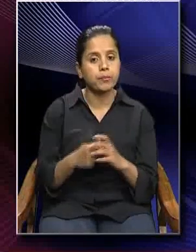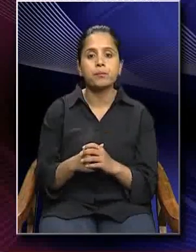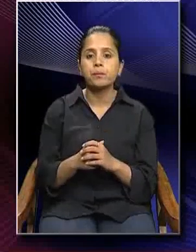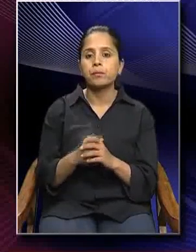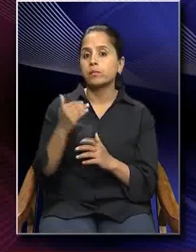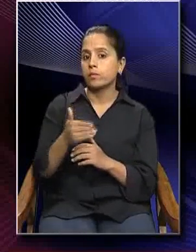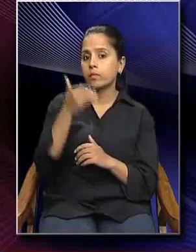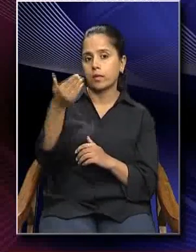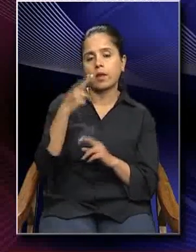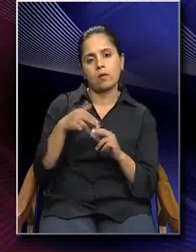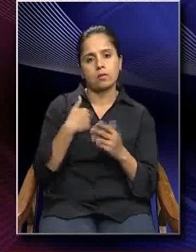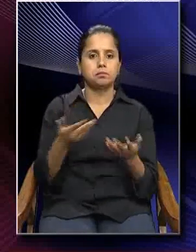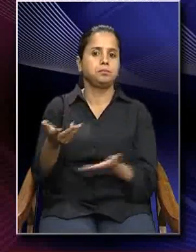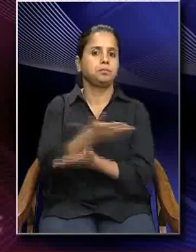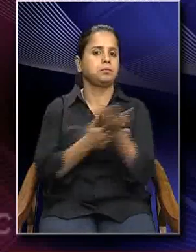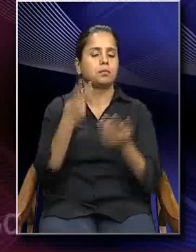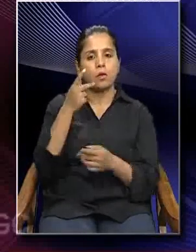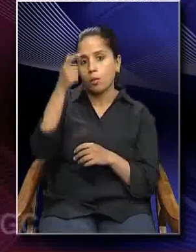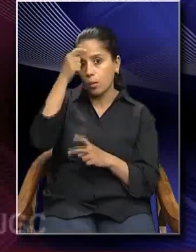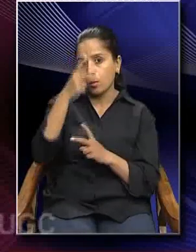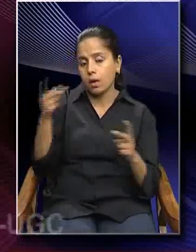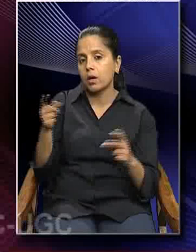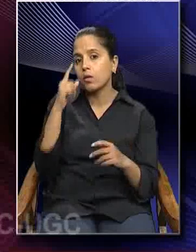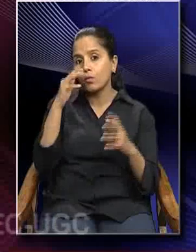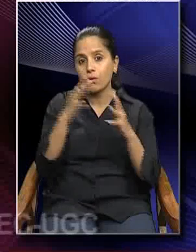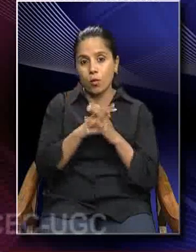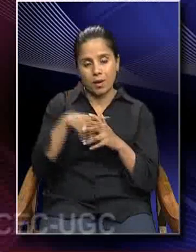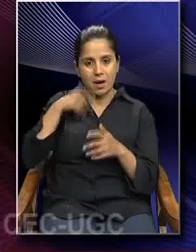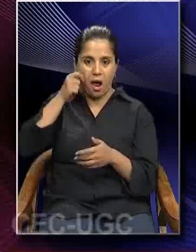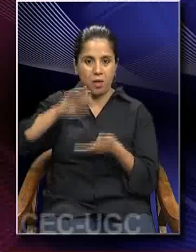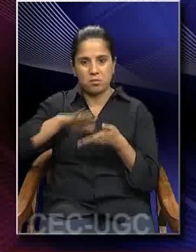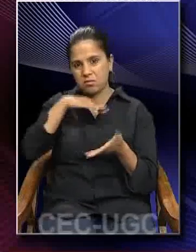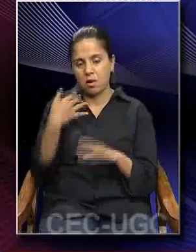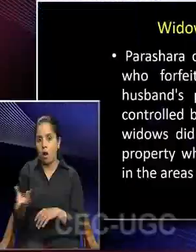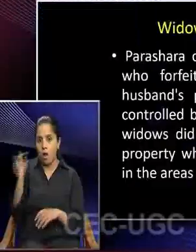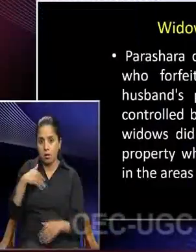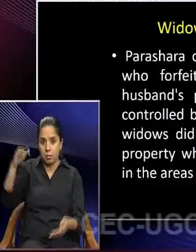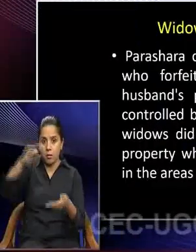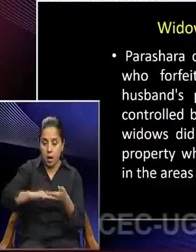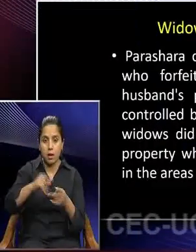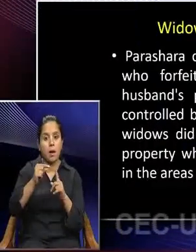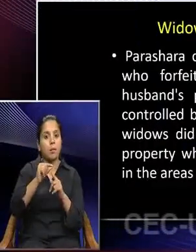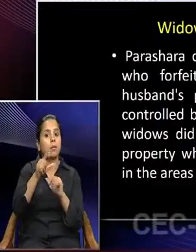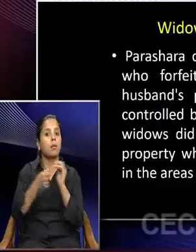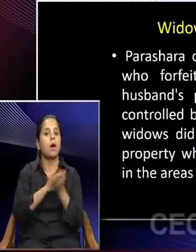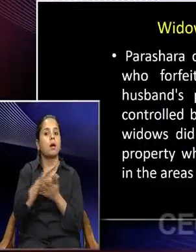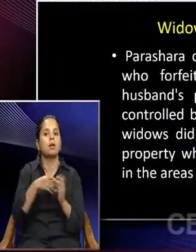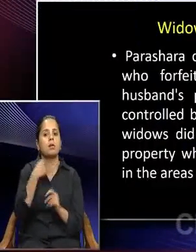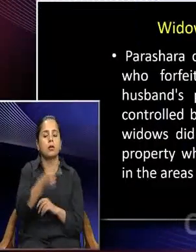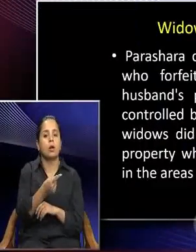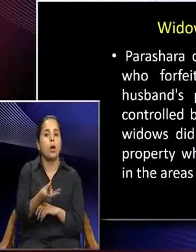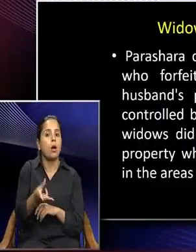Then if we discuss the issue of widow remarriage, then Parashar called her a